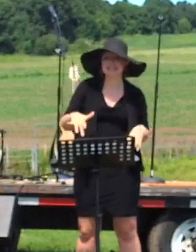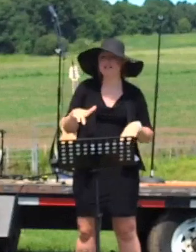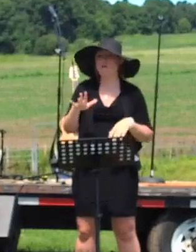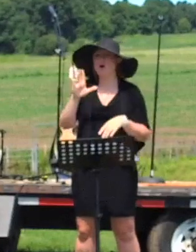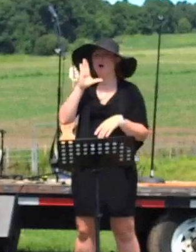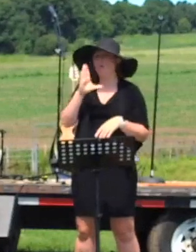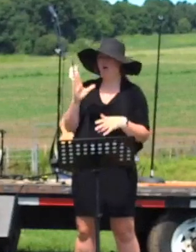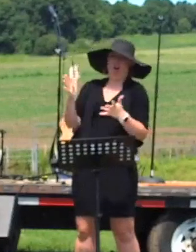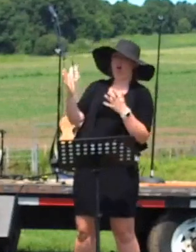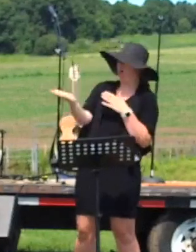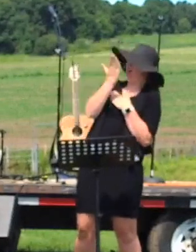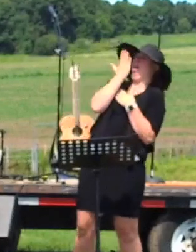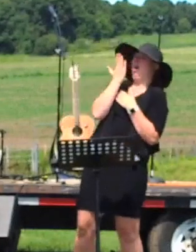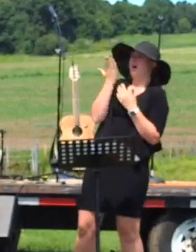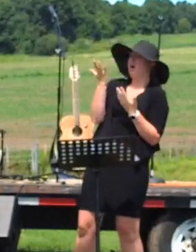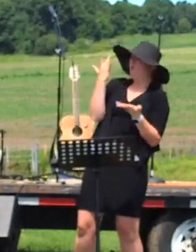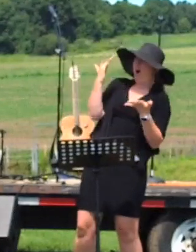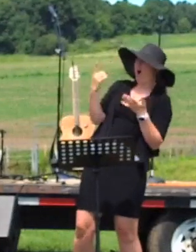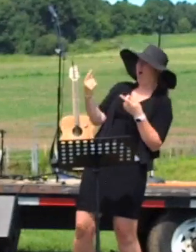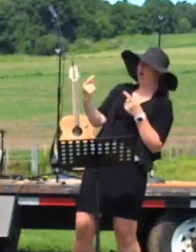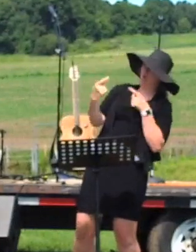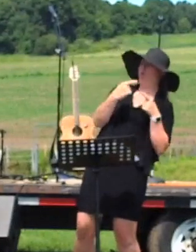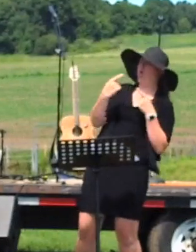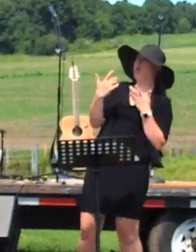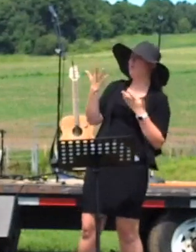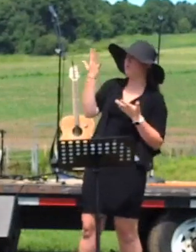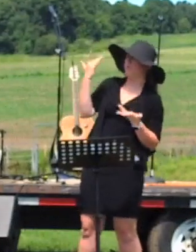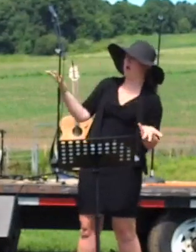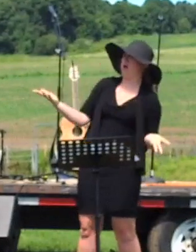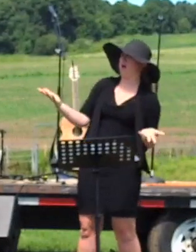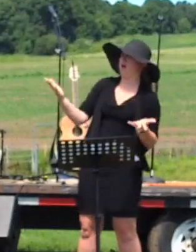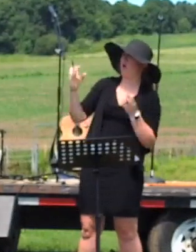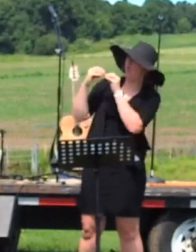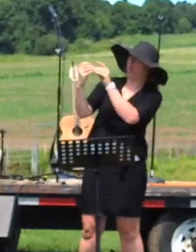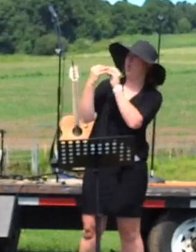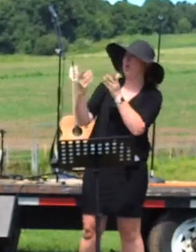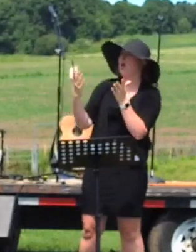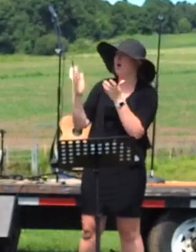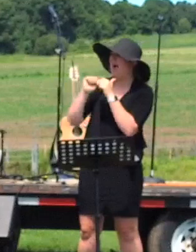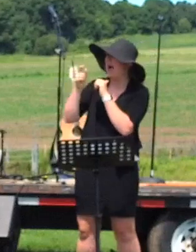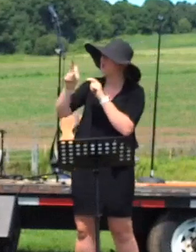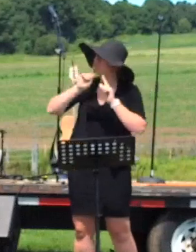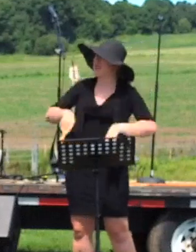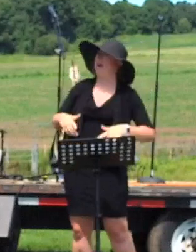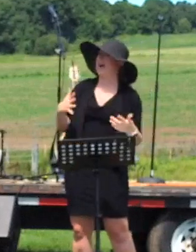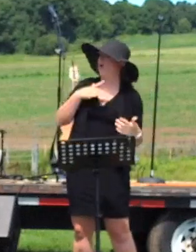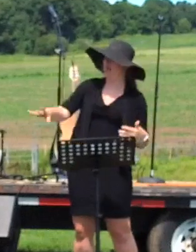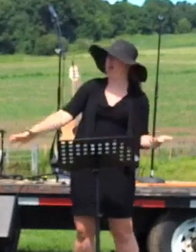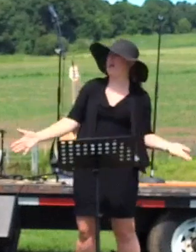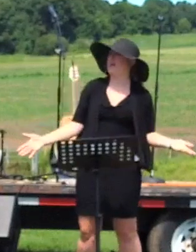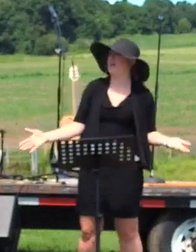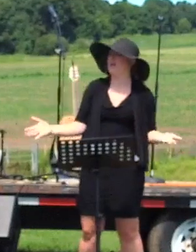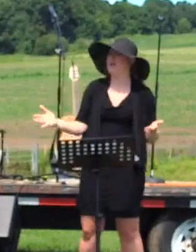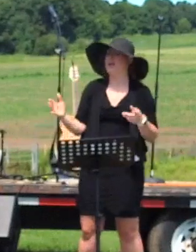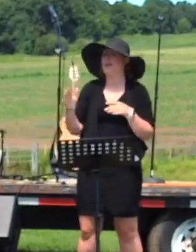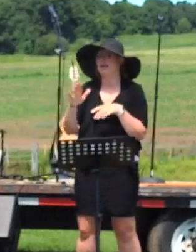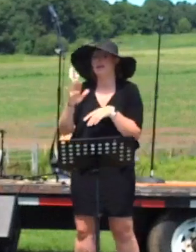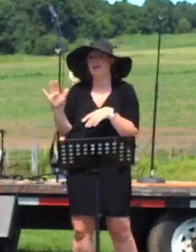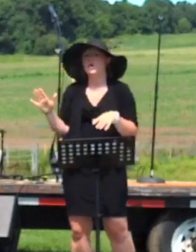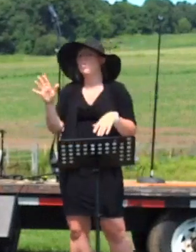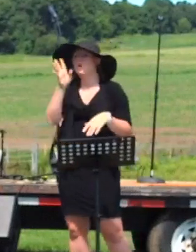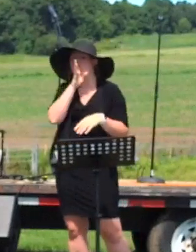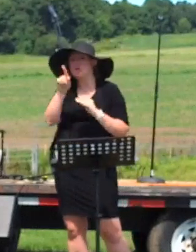going to focus on the fact that our feelings are hurt, that the way you're saying that to me is hurtful. And that's what we're going to start talking about, rather than talking